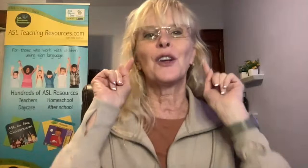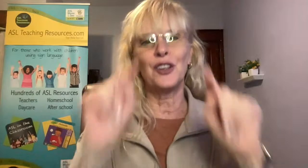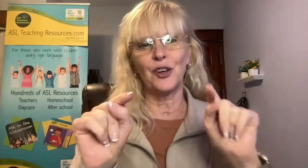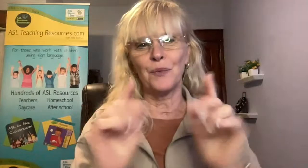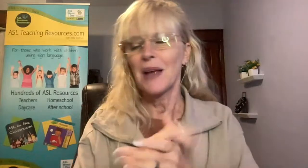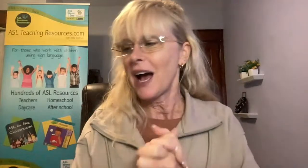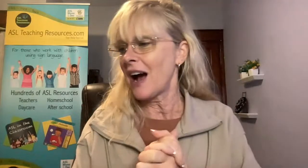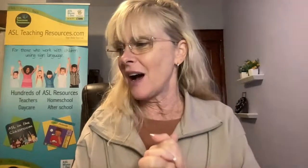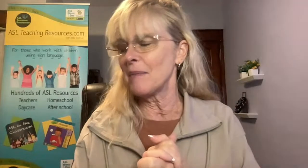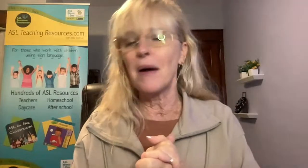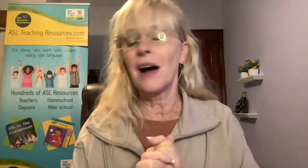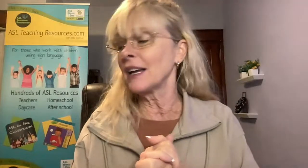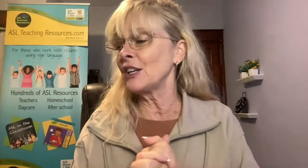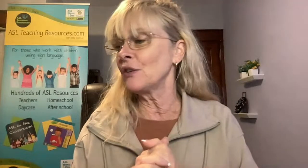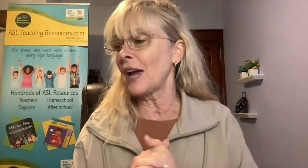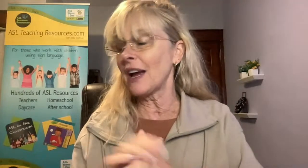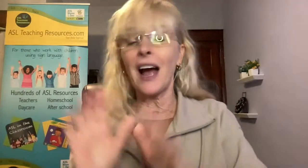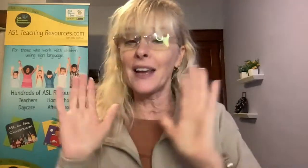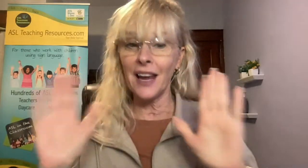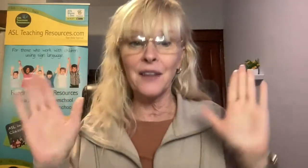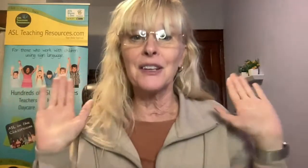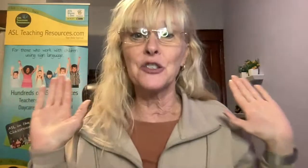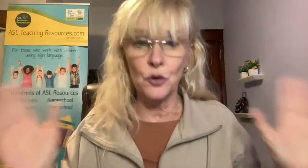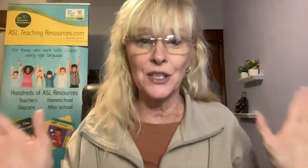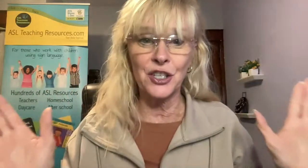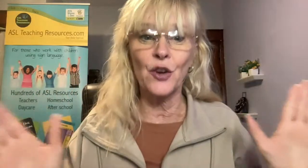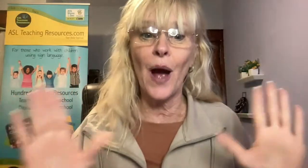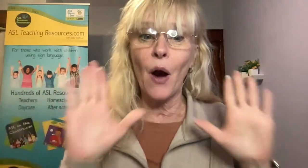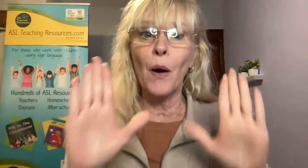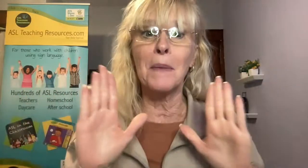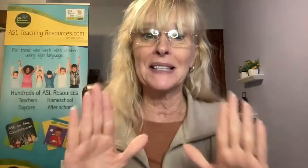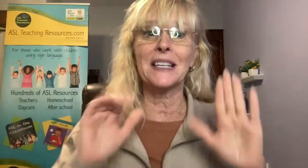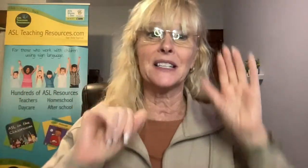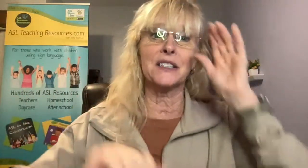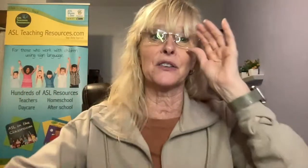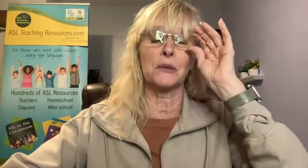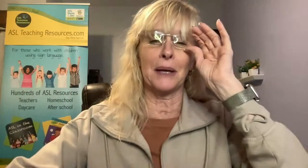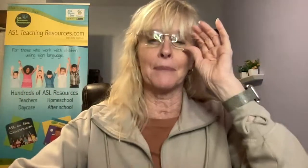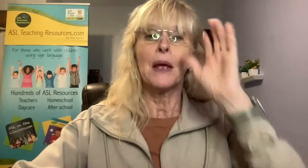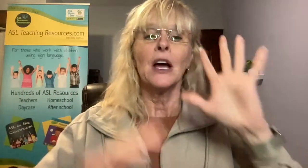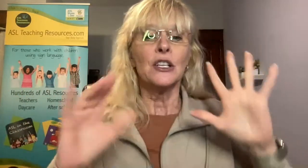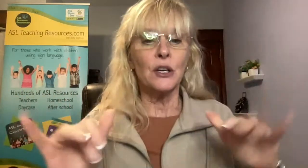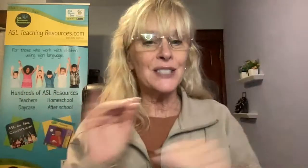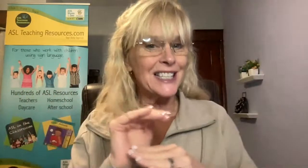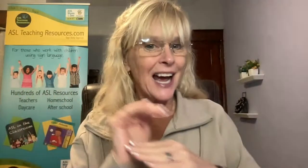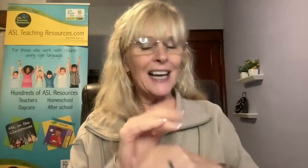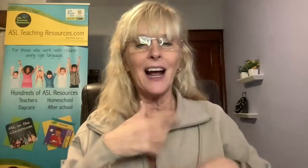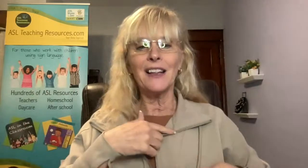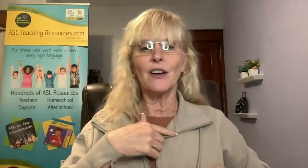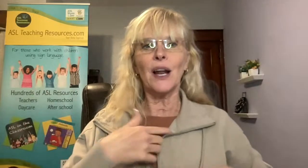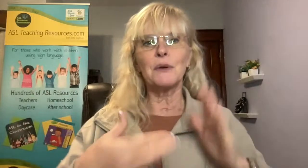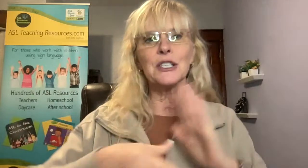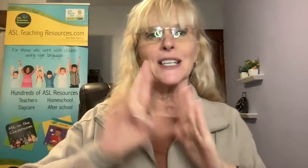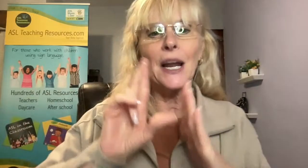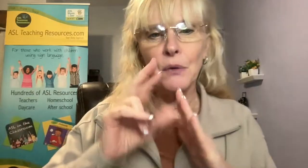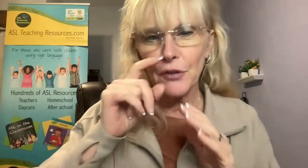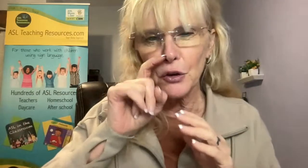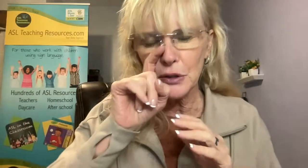you. I can't even stress to you how amazing this is going to be. So tonight, I thought I would just kind of review just